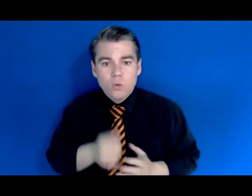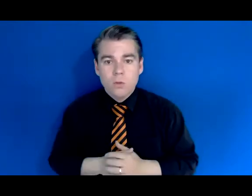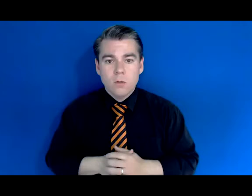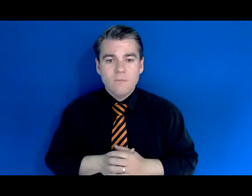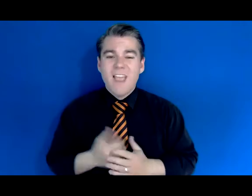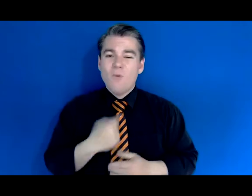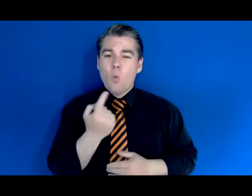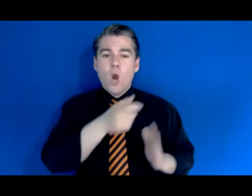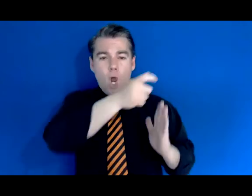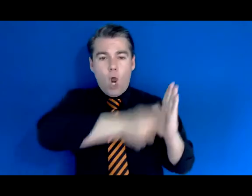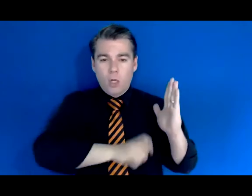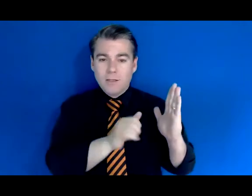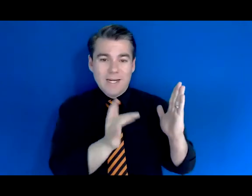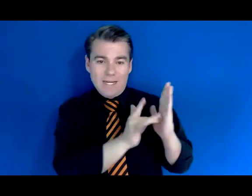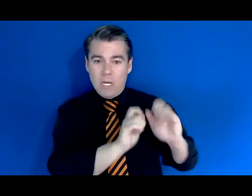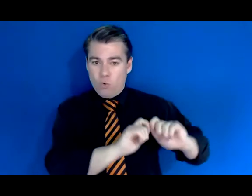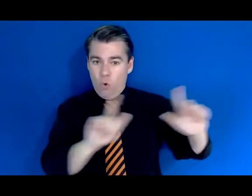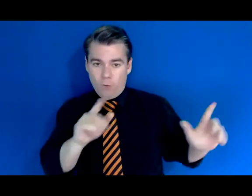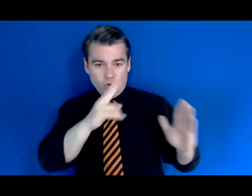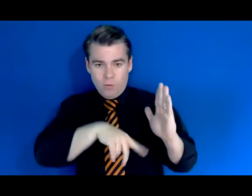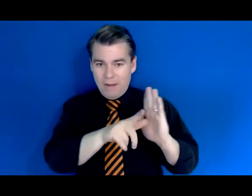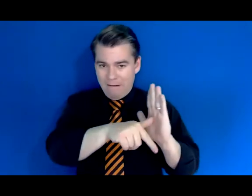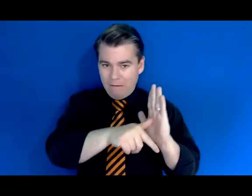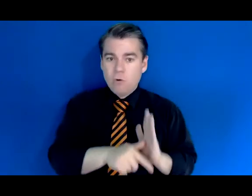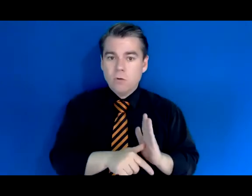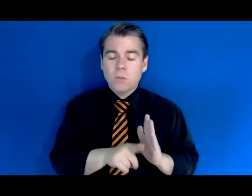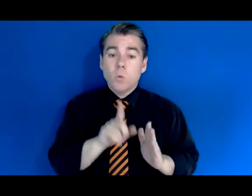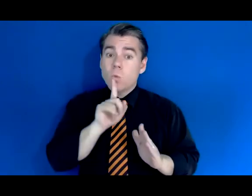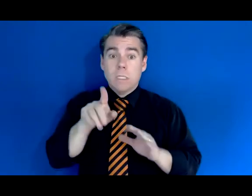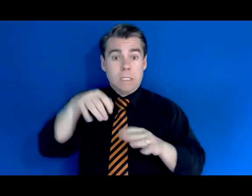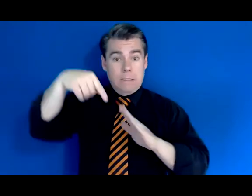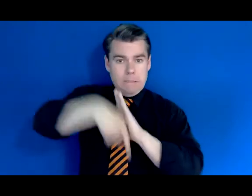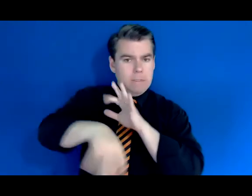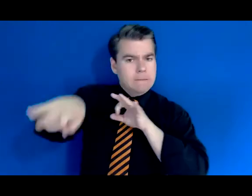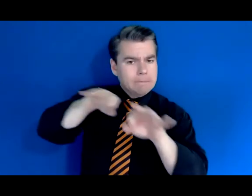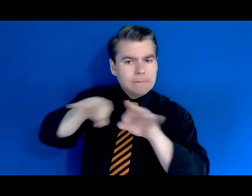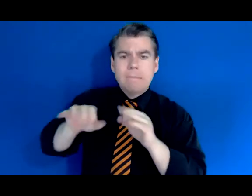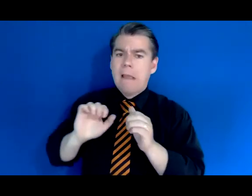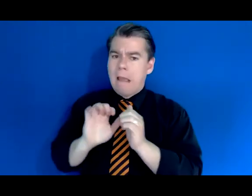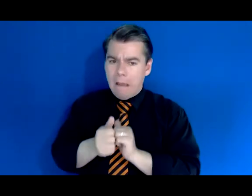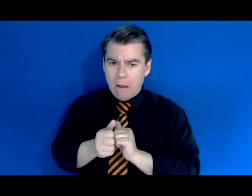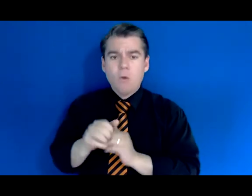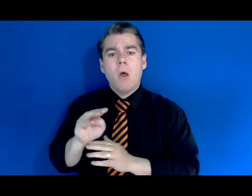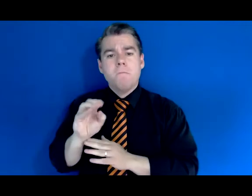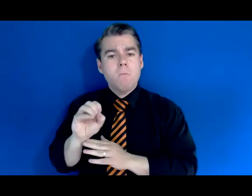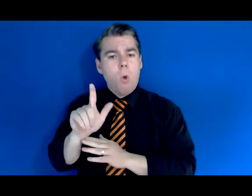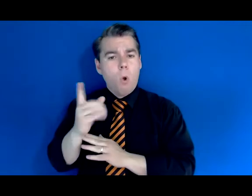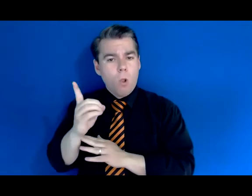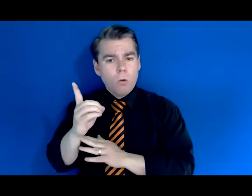read later. It describes in depth how citric acid is made from mold grown on GMO corn